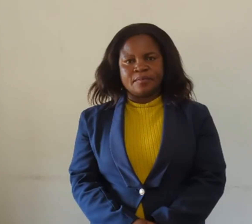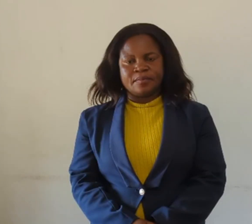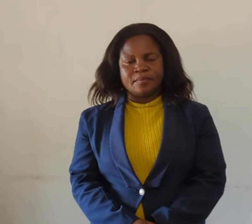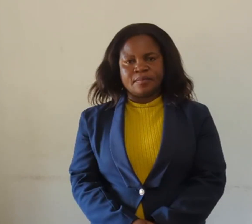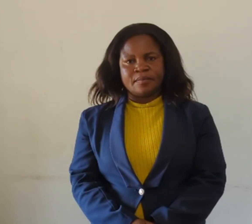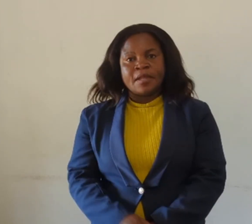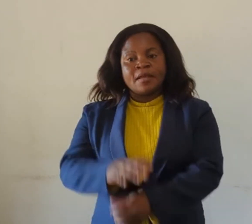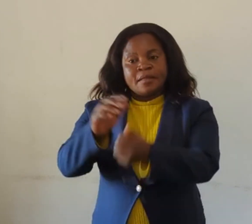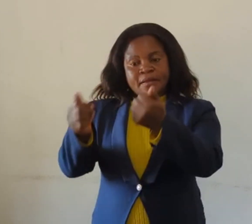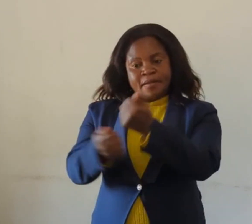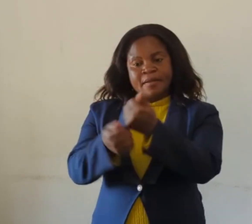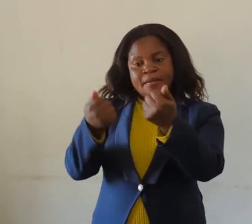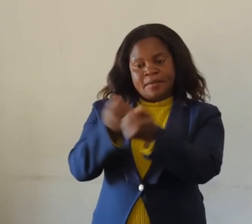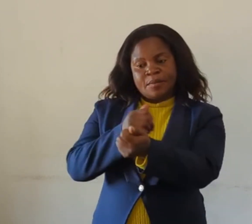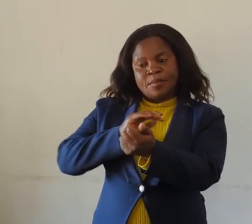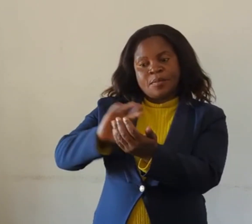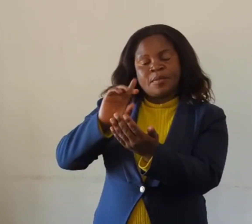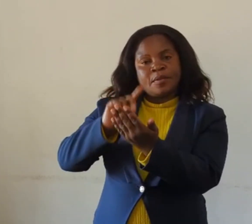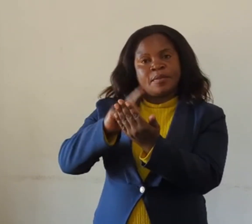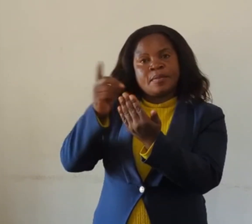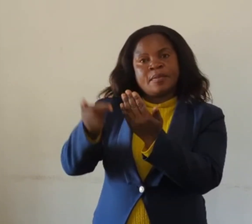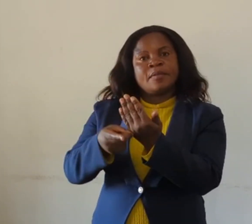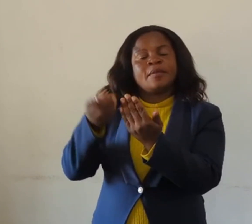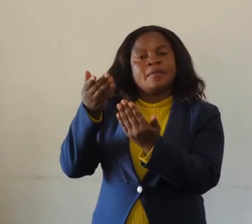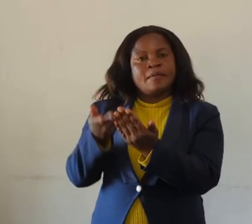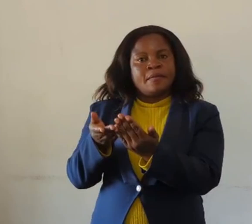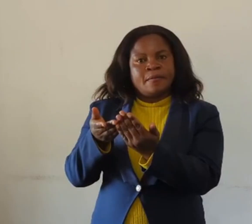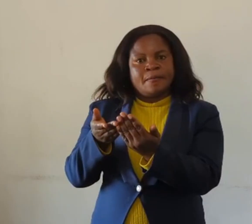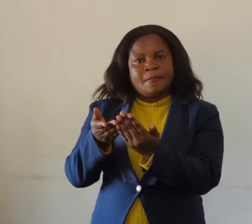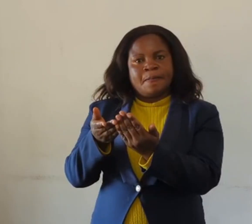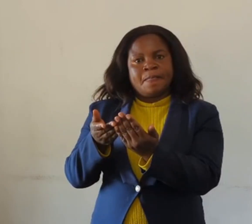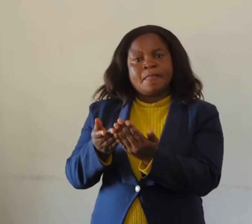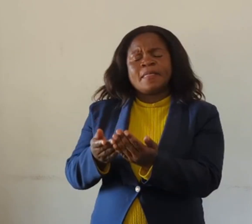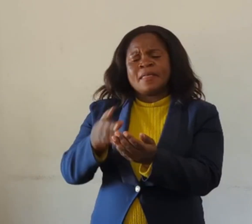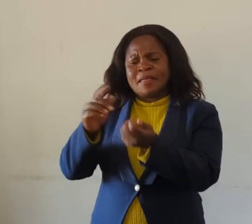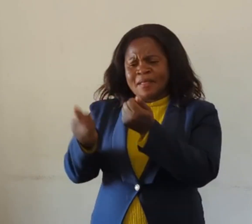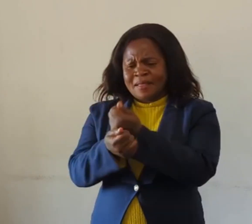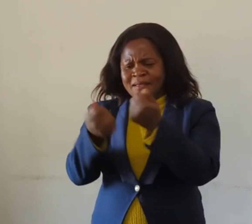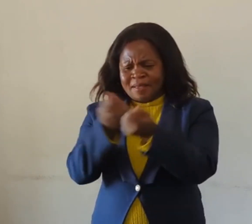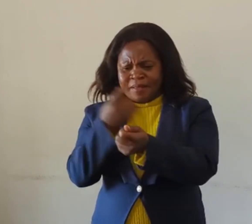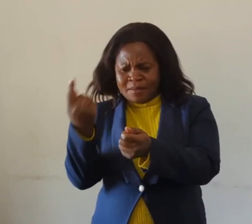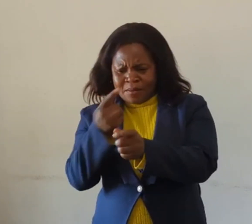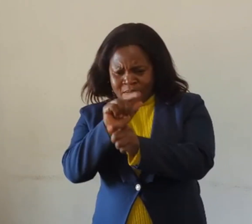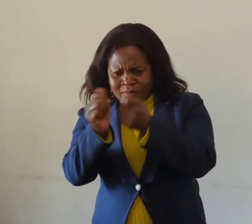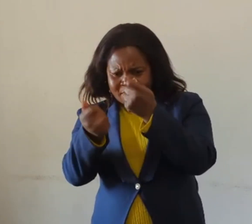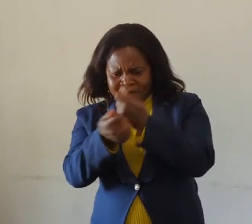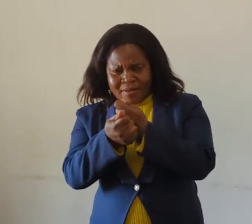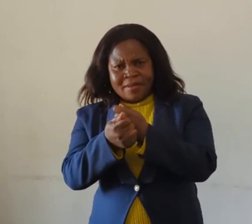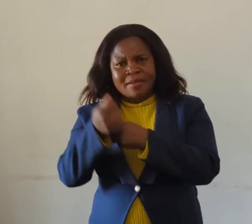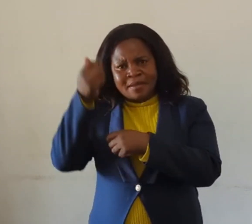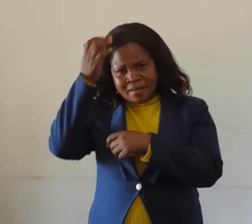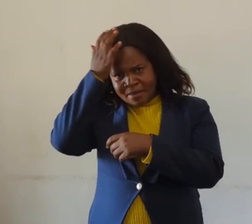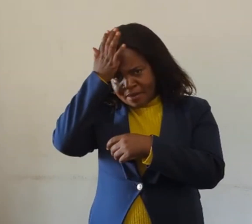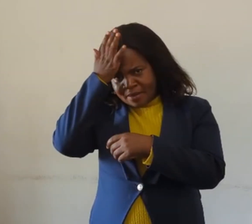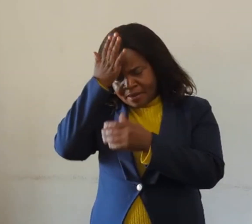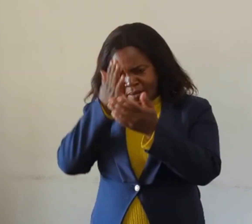Amendment of the schedule. The amendment only changes the heading by inserting the word